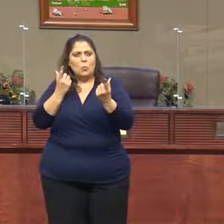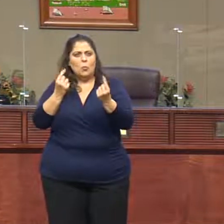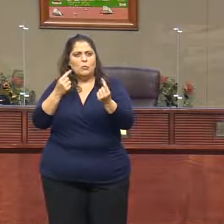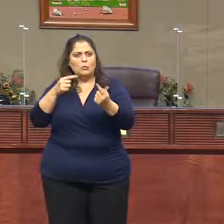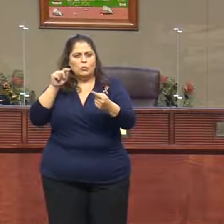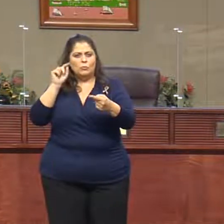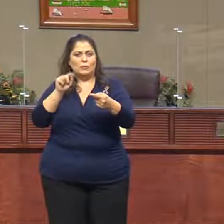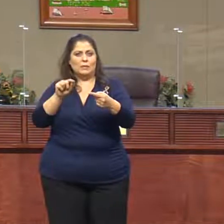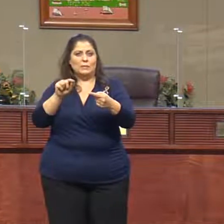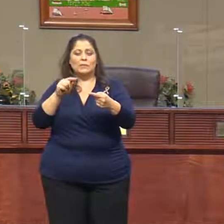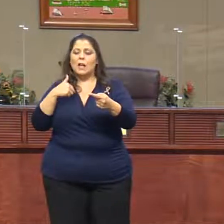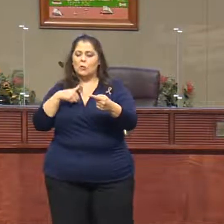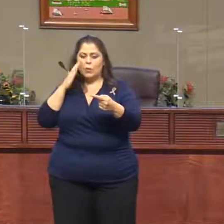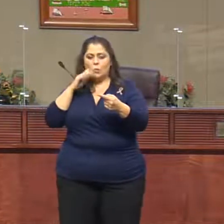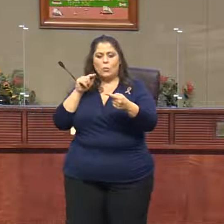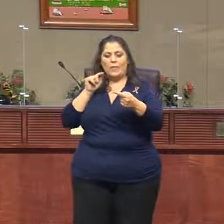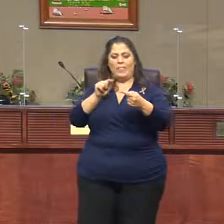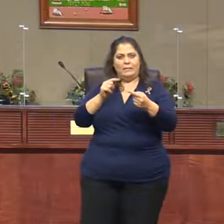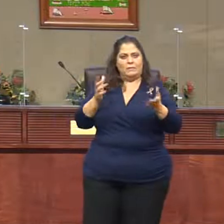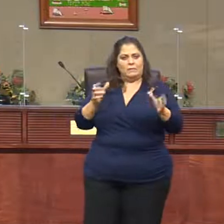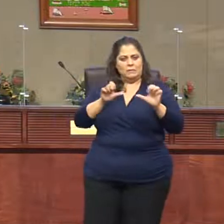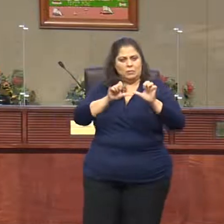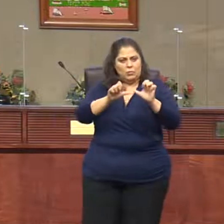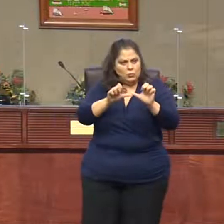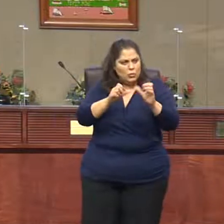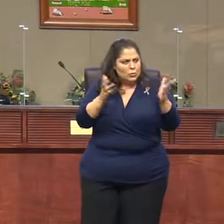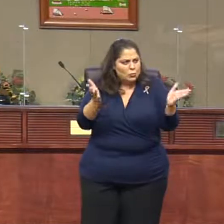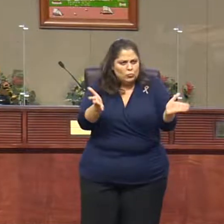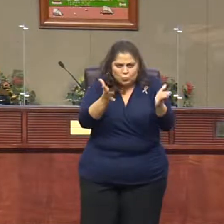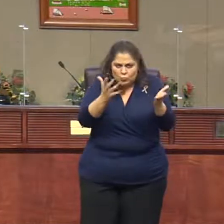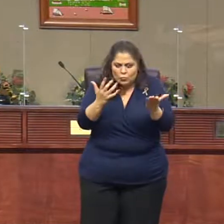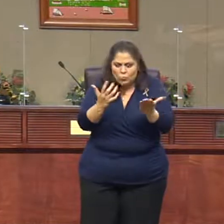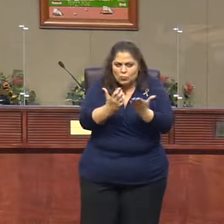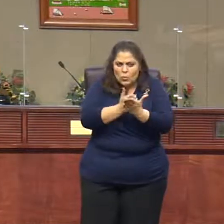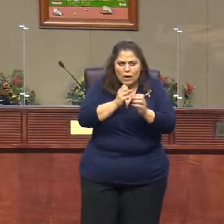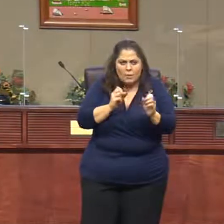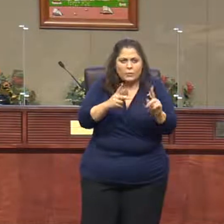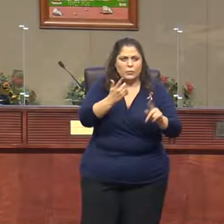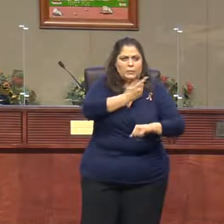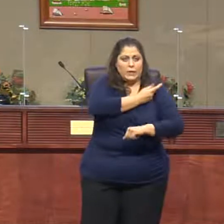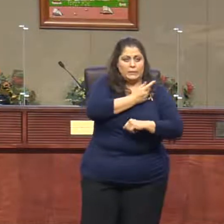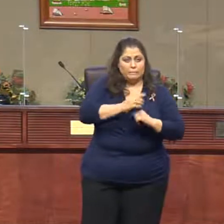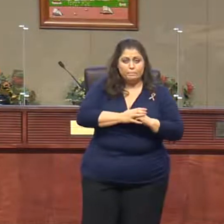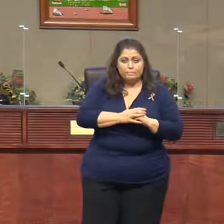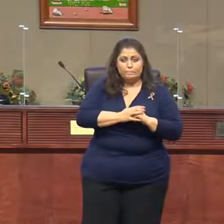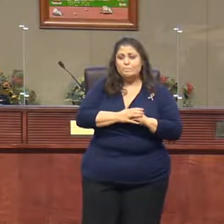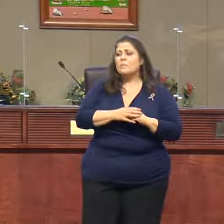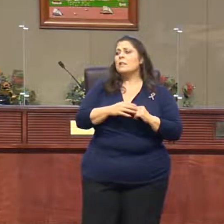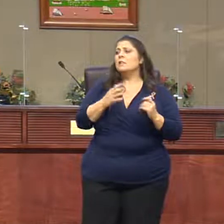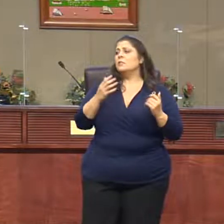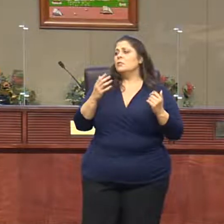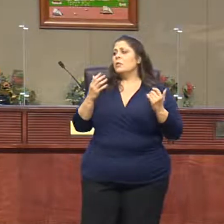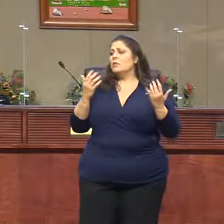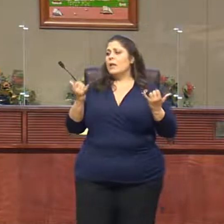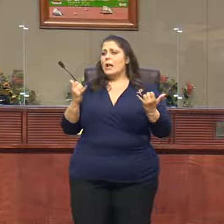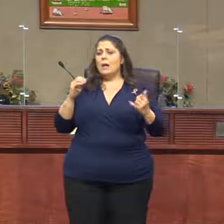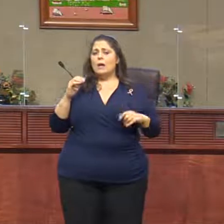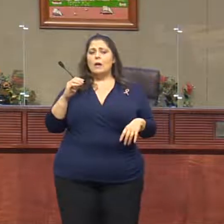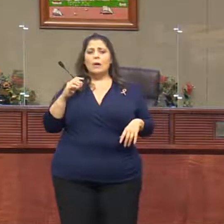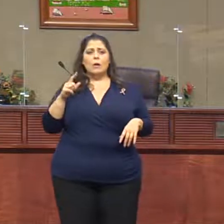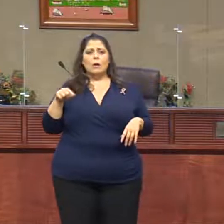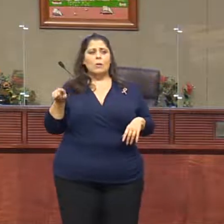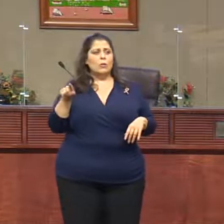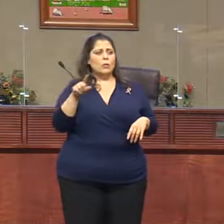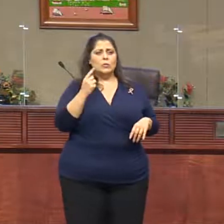going to continue to urge that at these types of opportunities. Okay, so there's the mic has moved around.